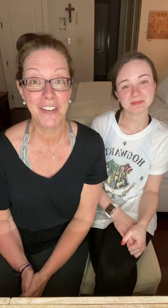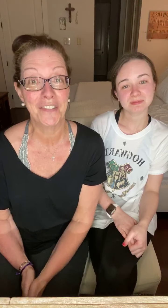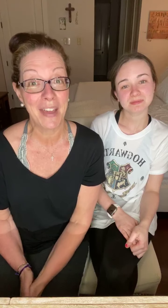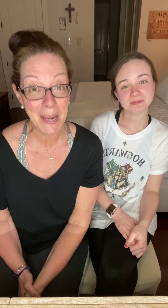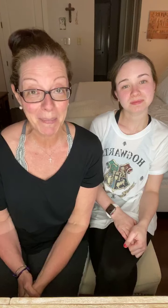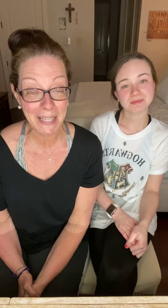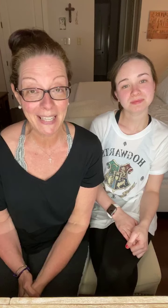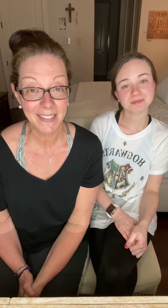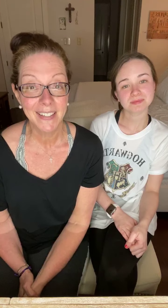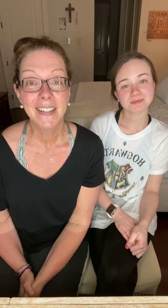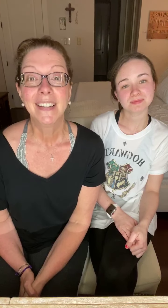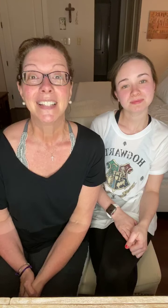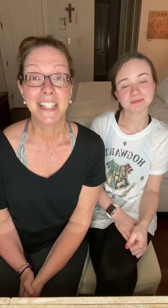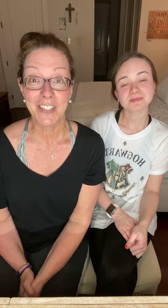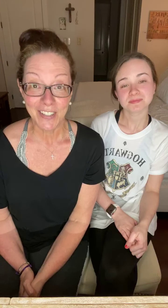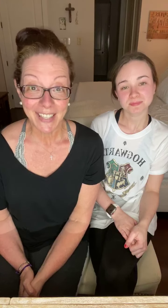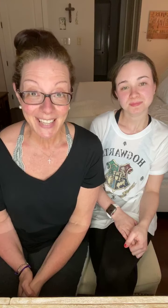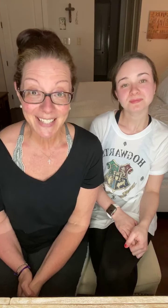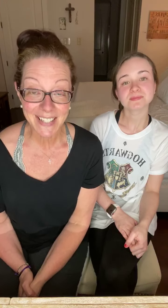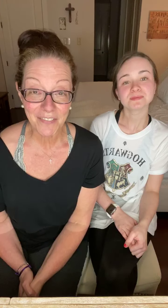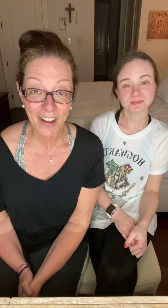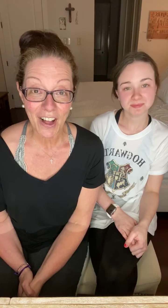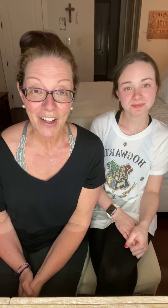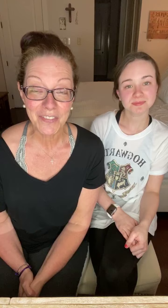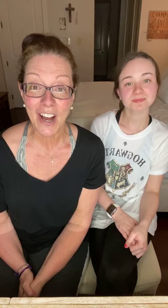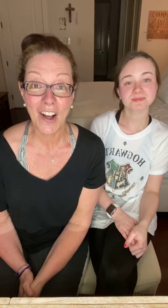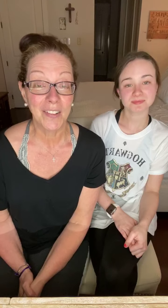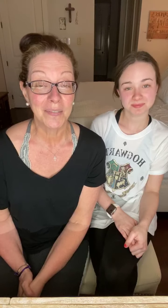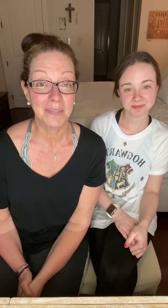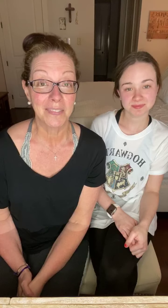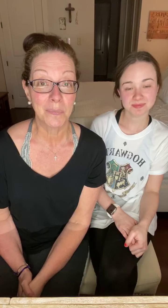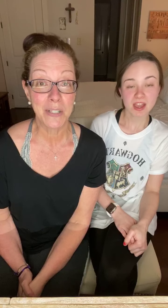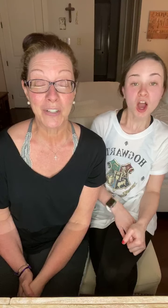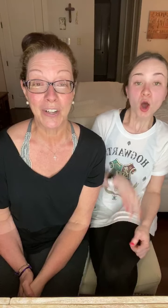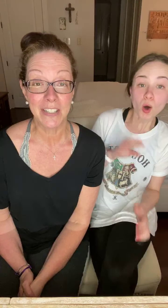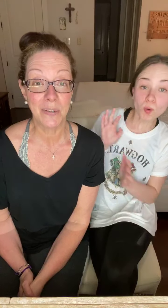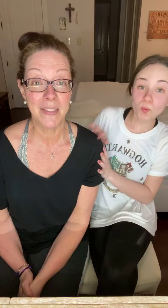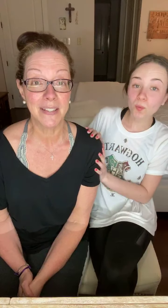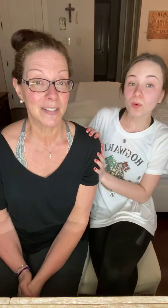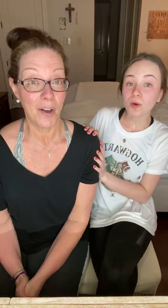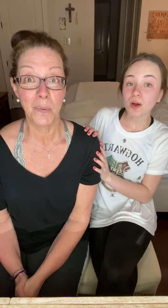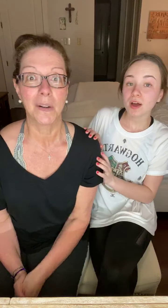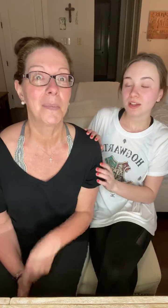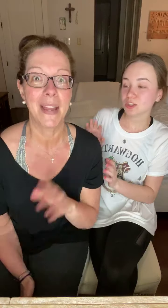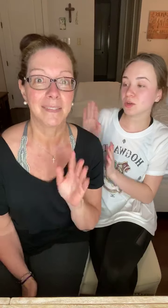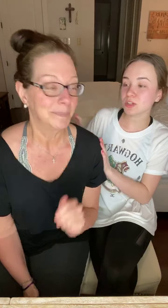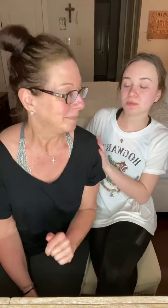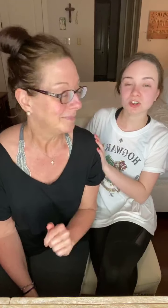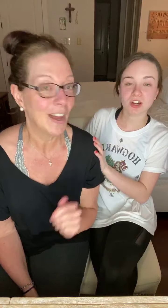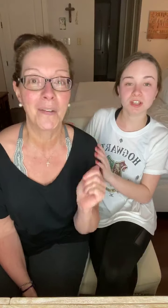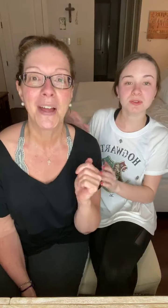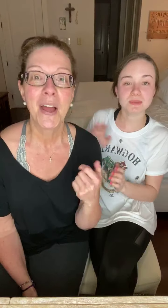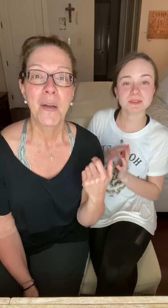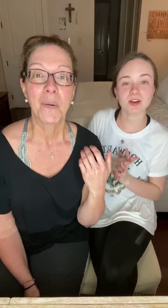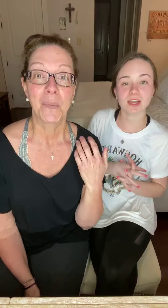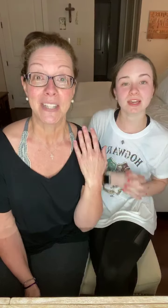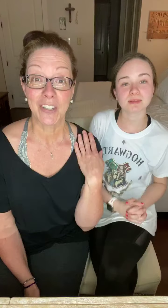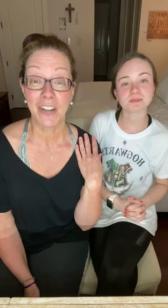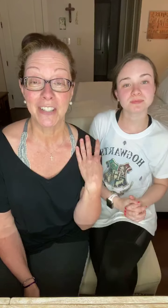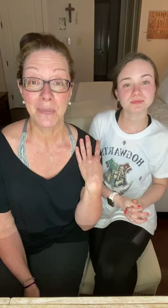your family. Get your kids involved. Y'all, we started doing this. Oh, oh, wait. No, I'm sorry. You keep talking. We started doing